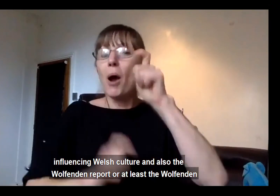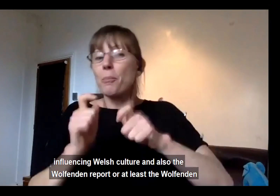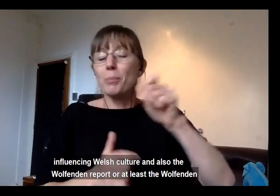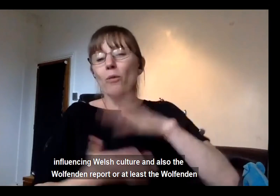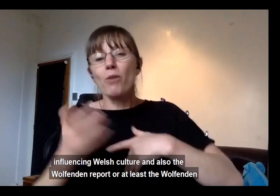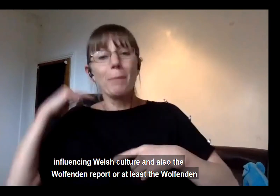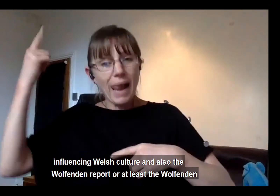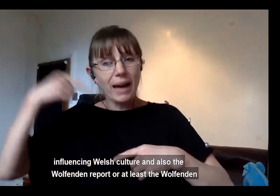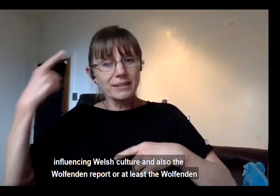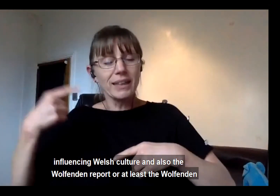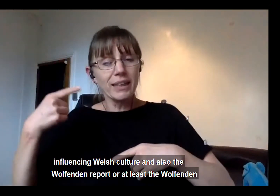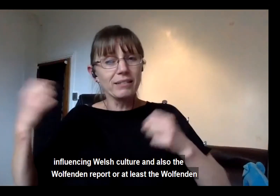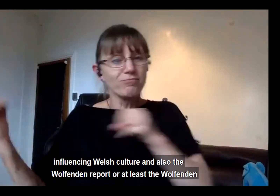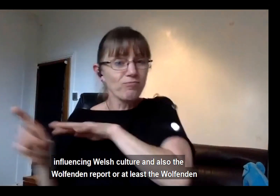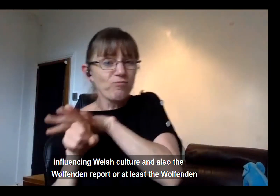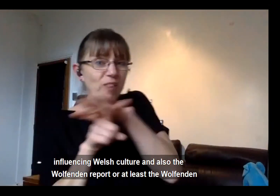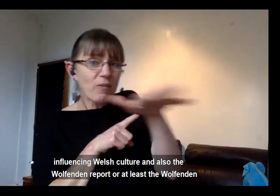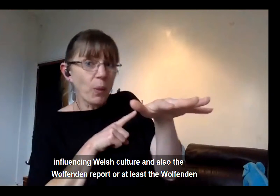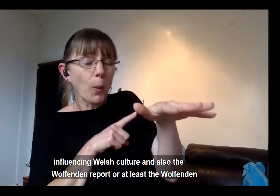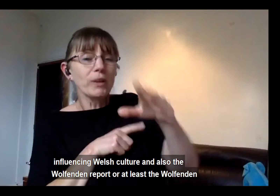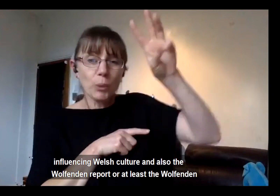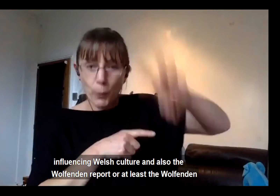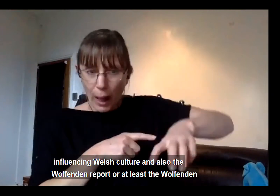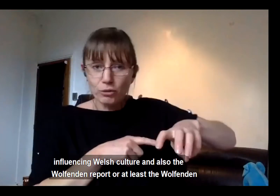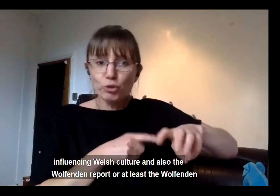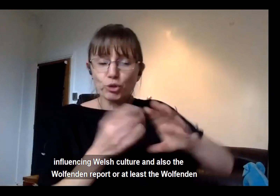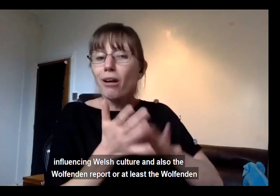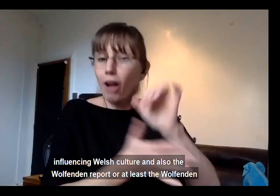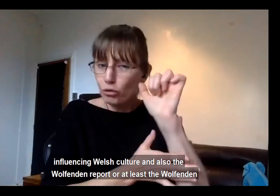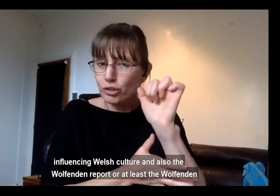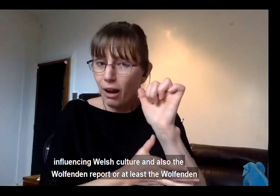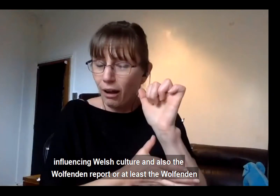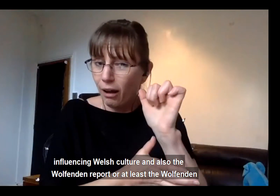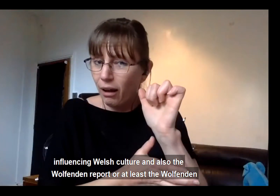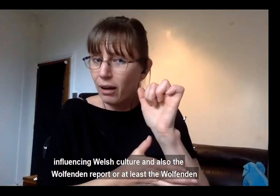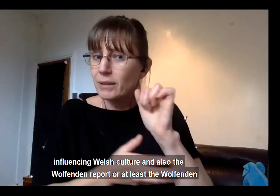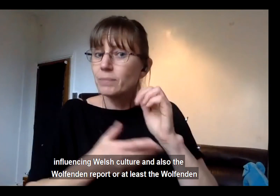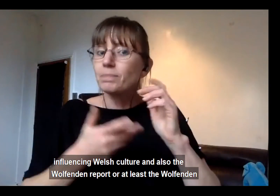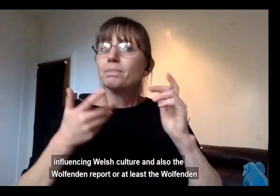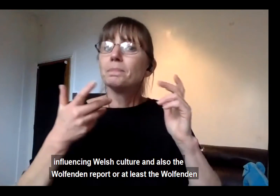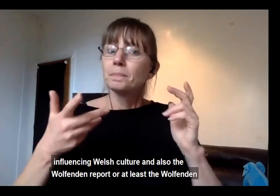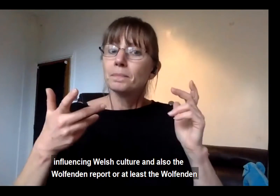London influencing Welsh culture. And